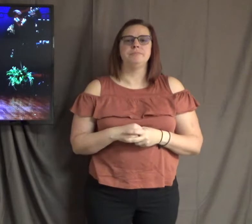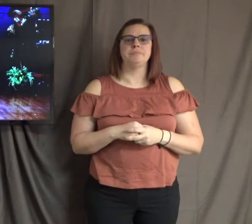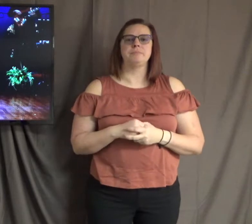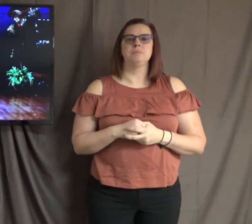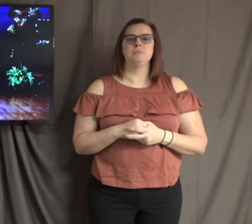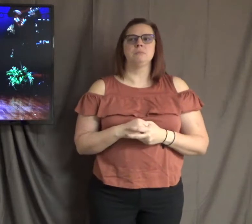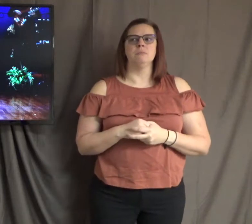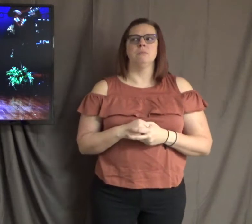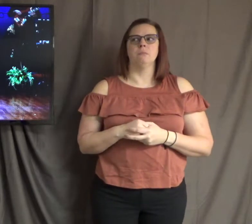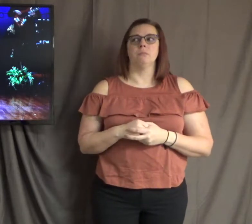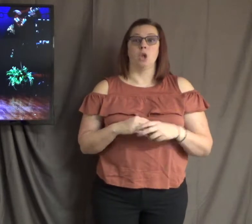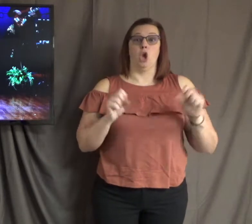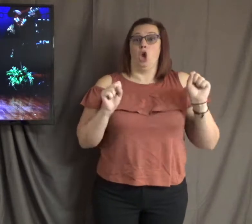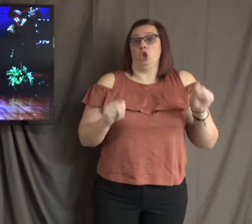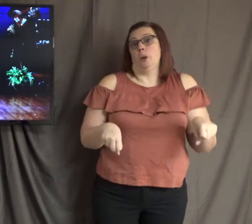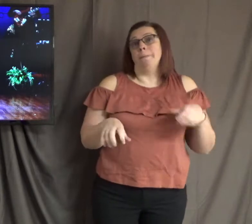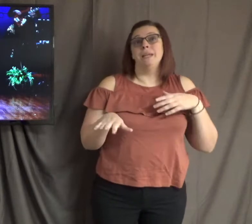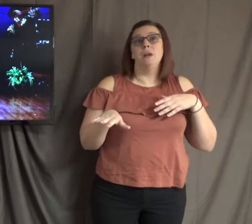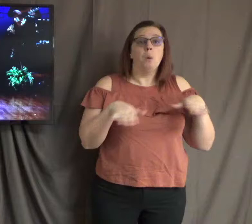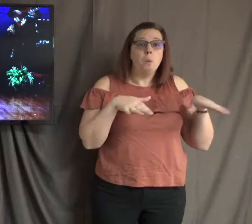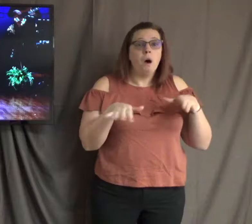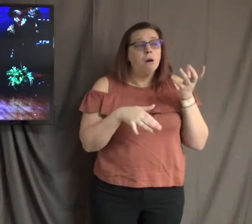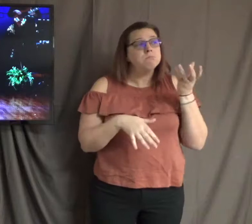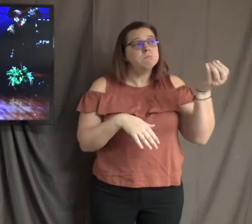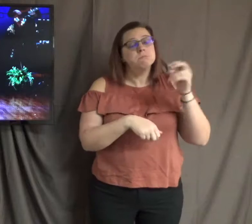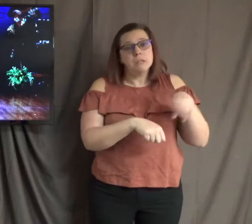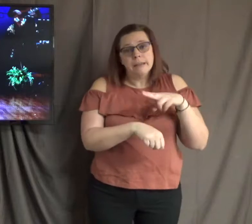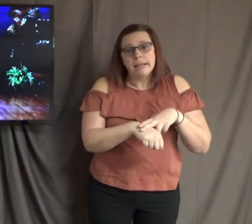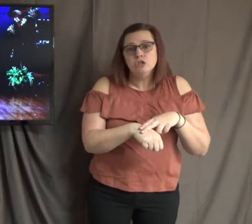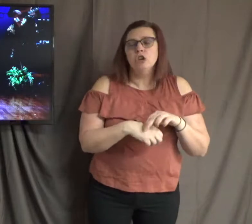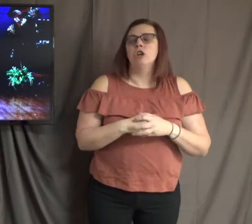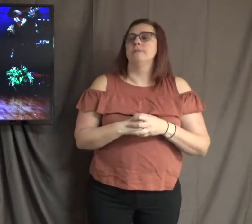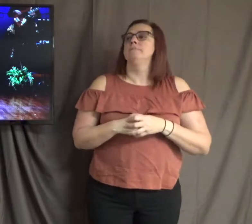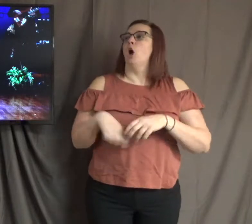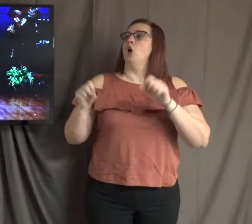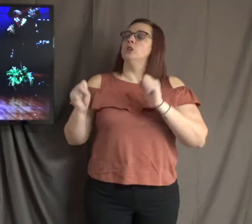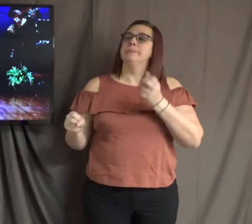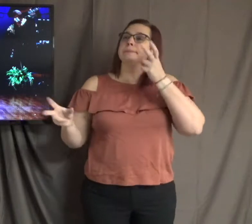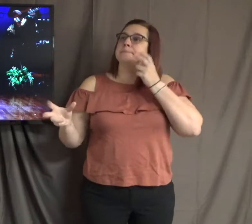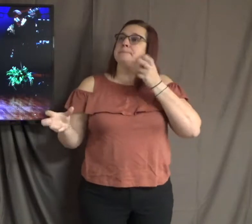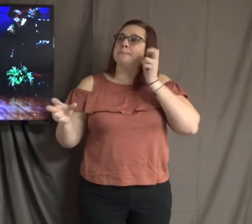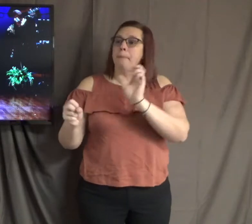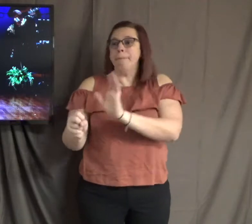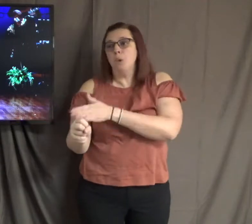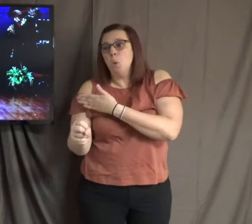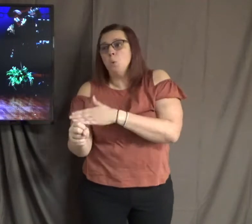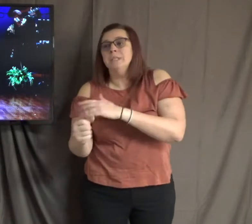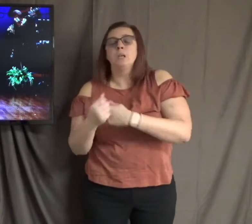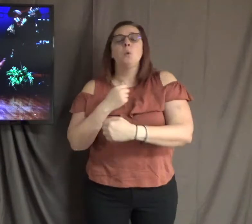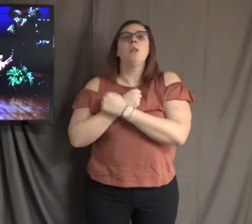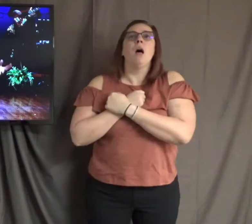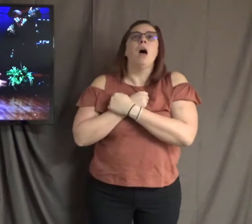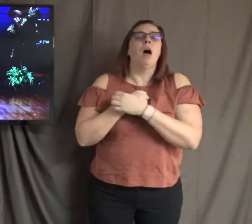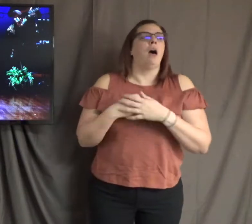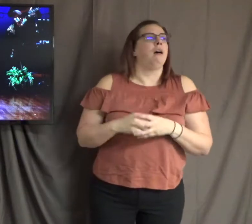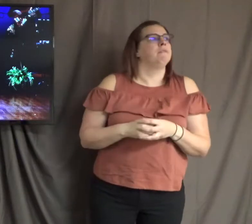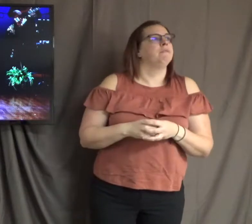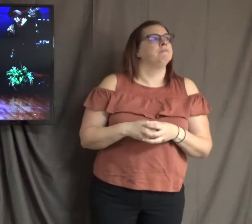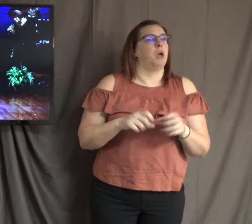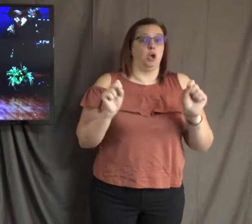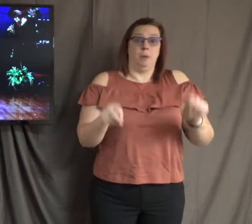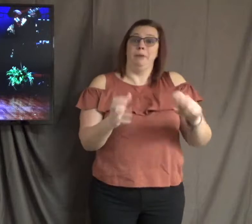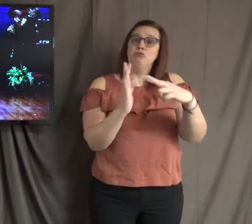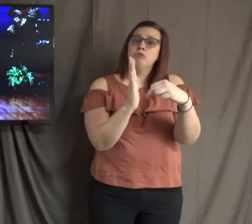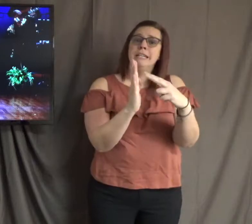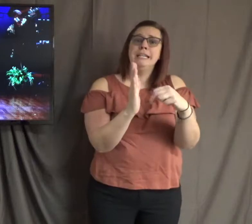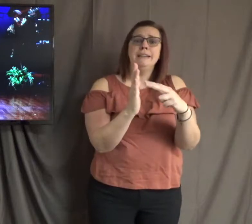myself. It could be that walk in nature. It could be listening to music that you love. It could be reading a good book. And